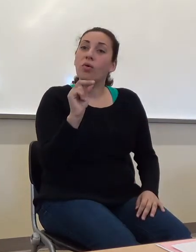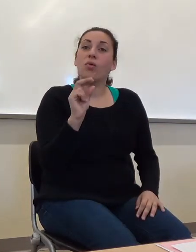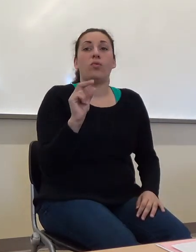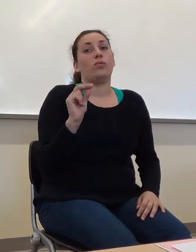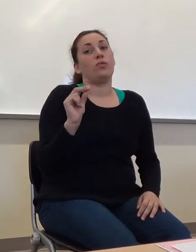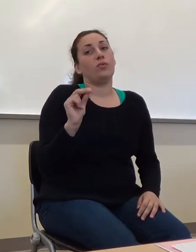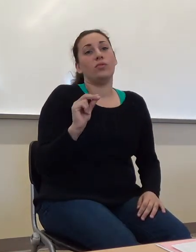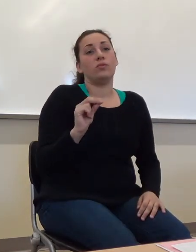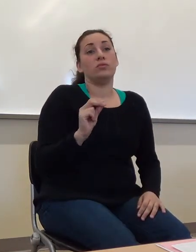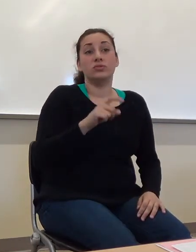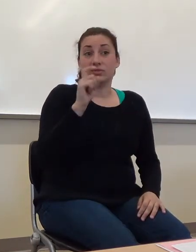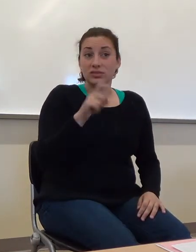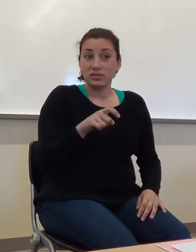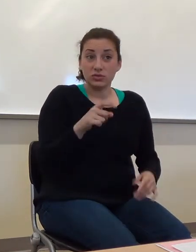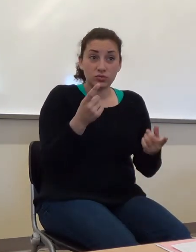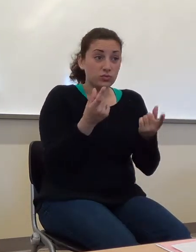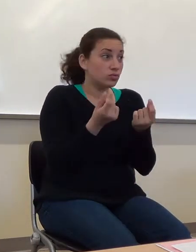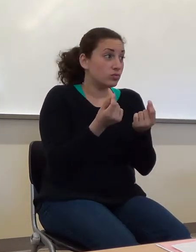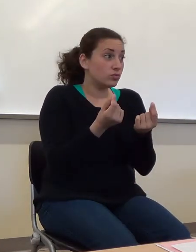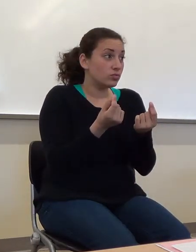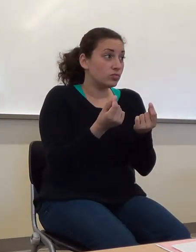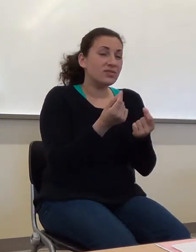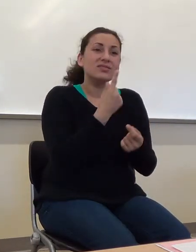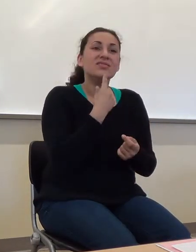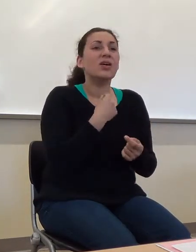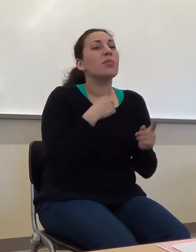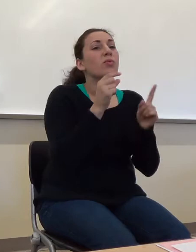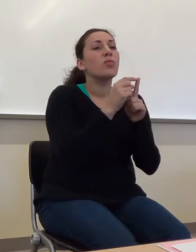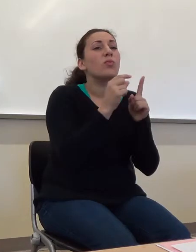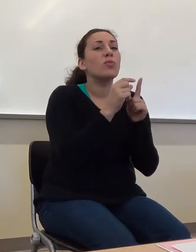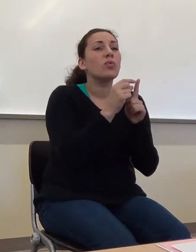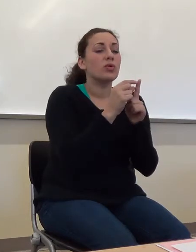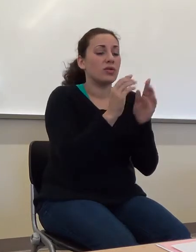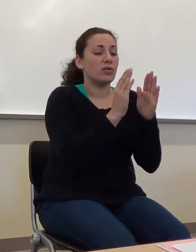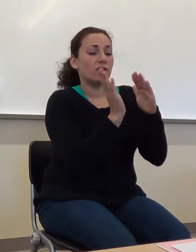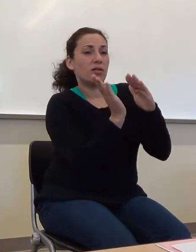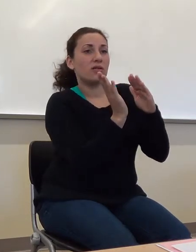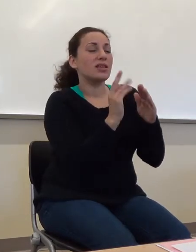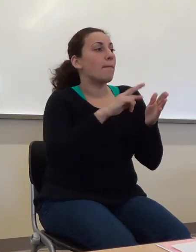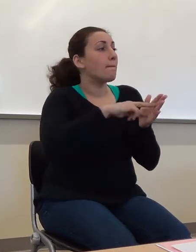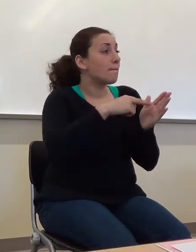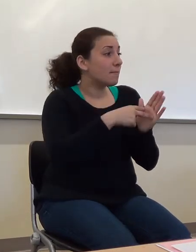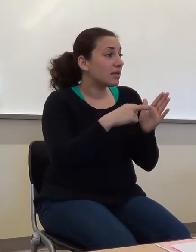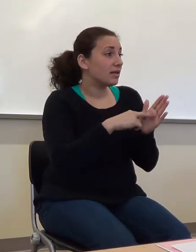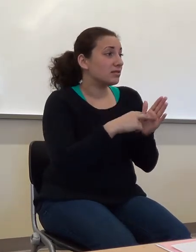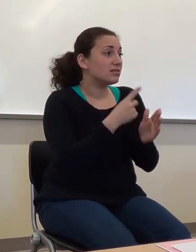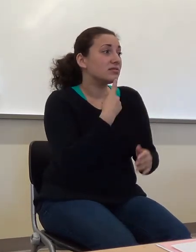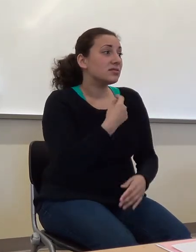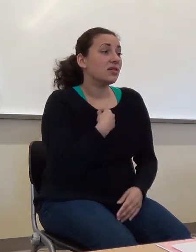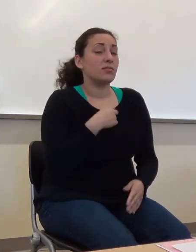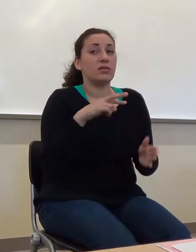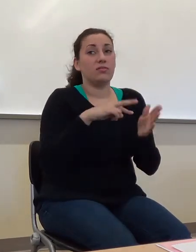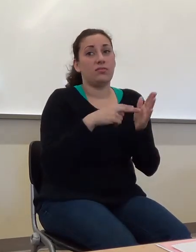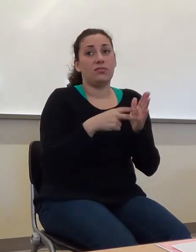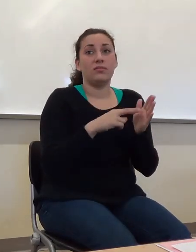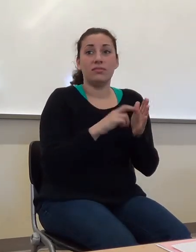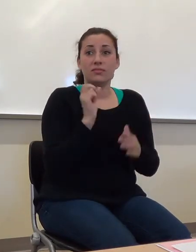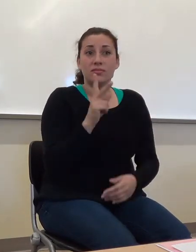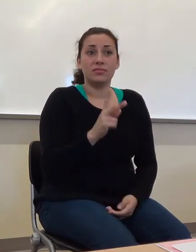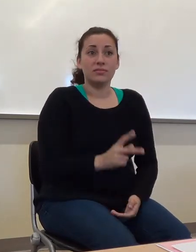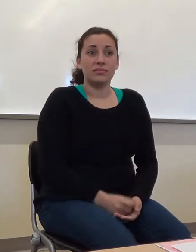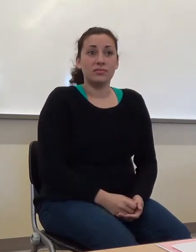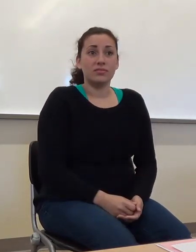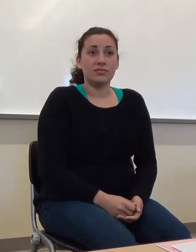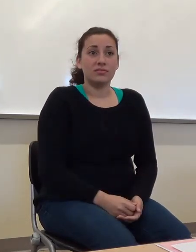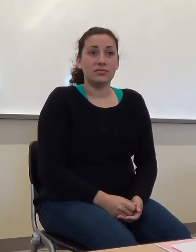doing is just telling me what this word means, okay? So be